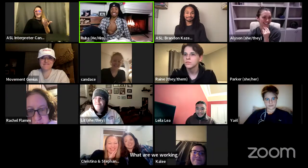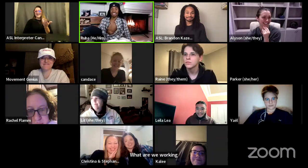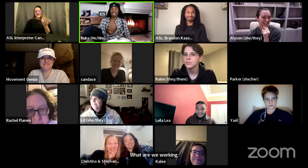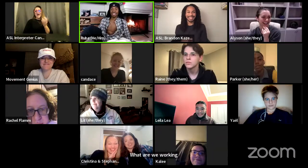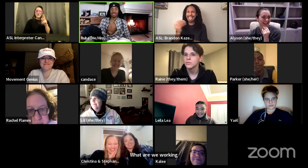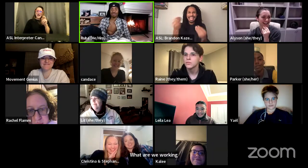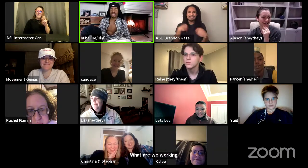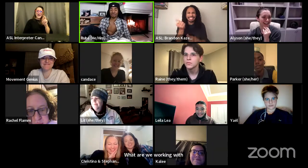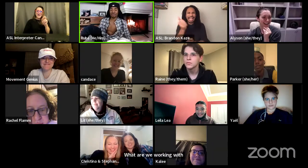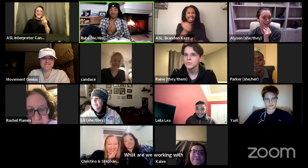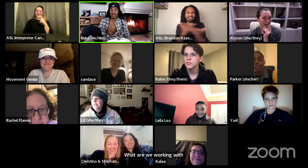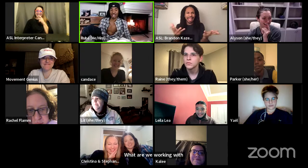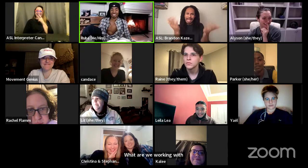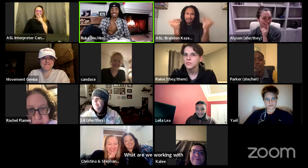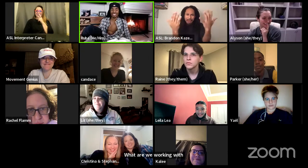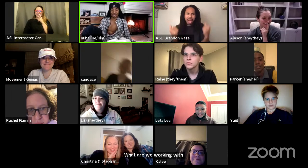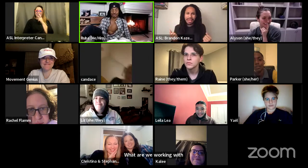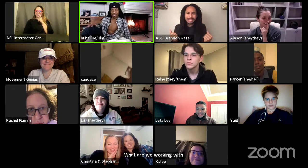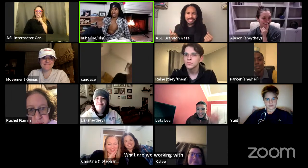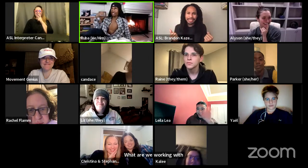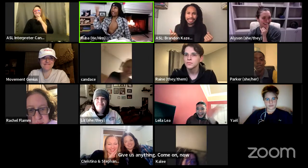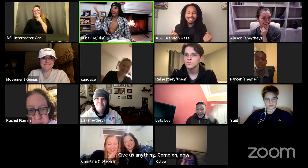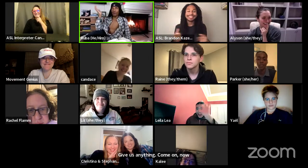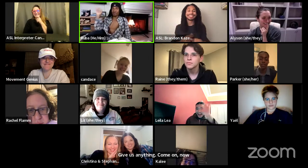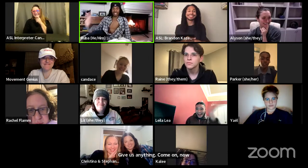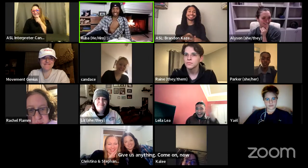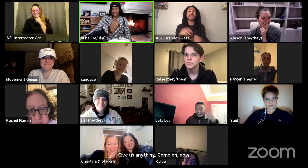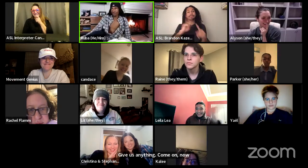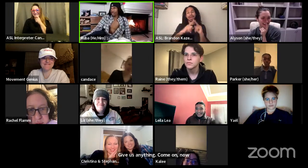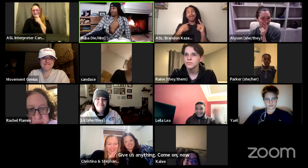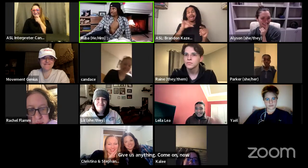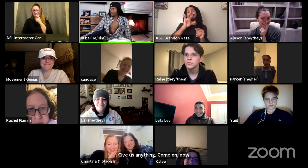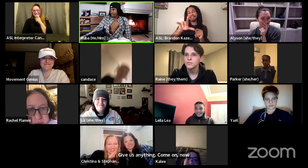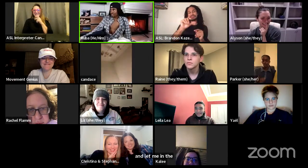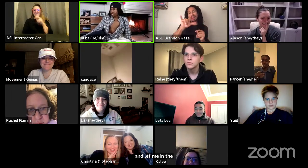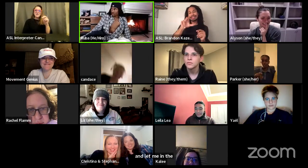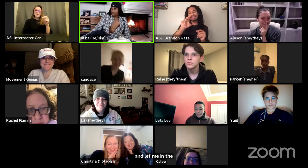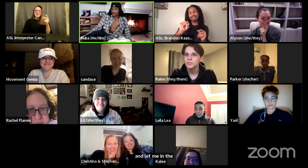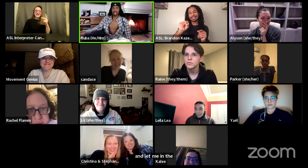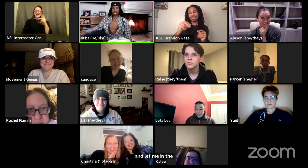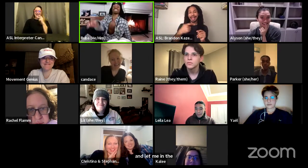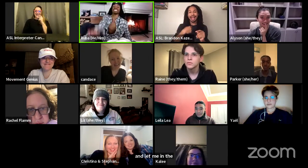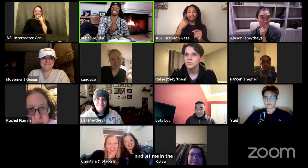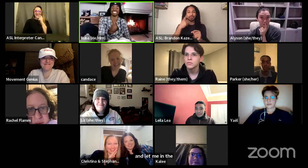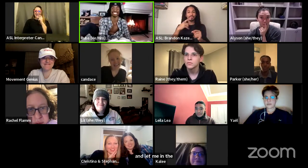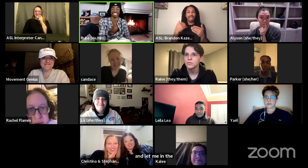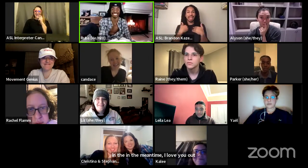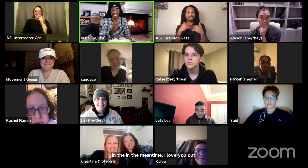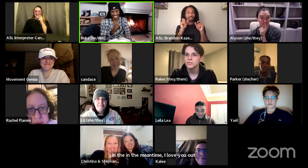Okay. In the meantime, I love you, Allison. Thank you for this. Oh my God, I think we have a surprise at the door.